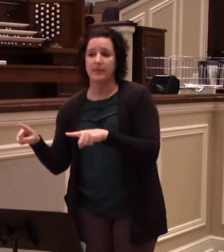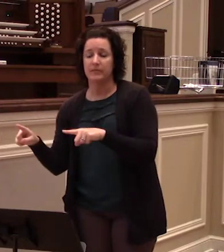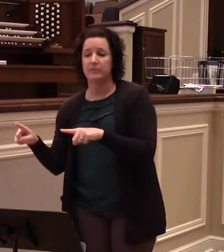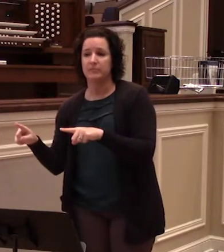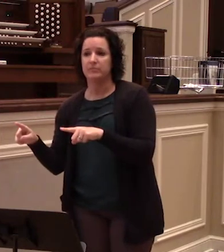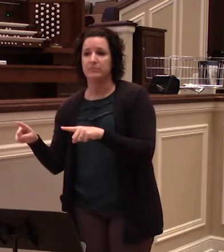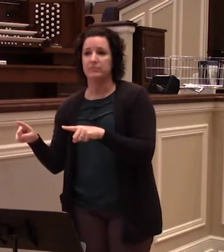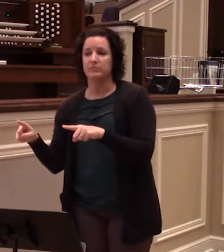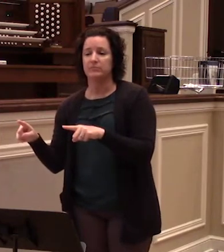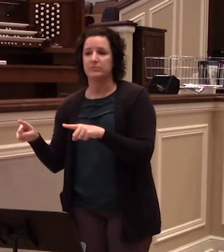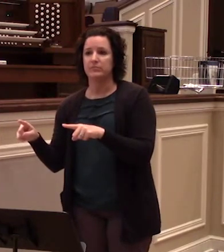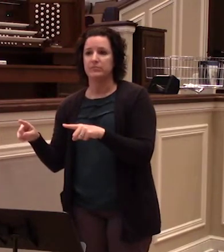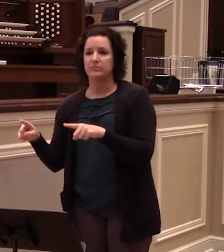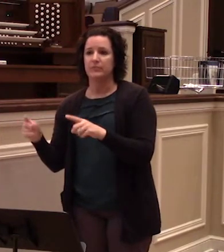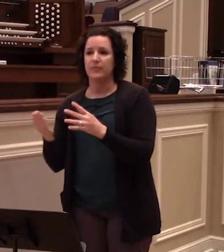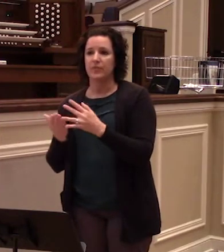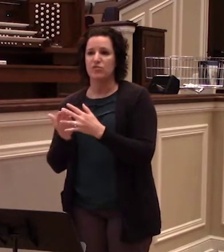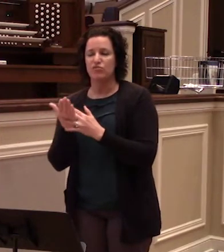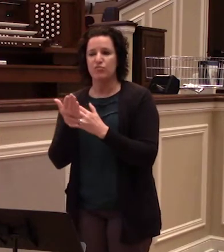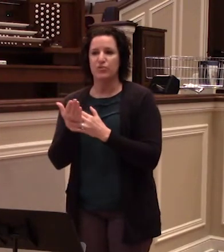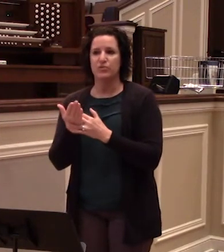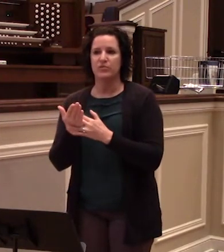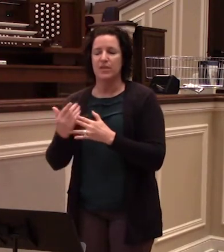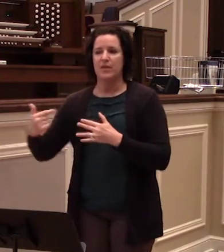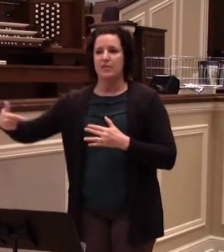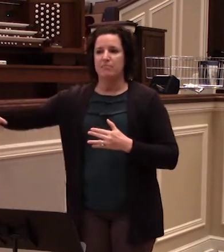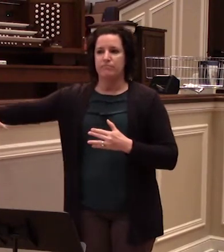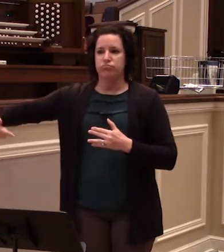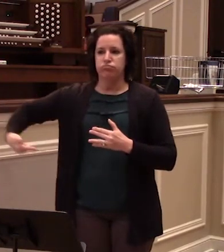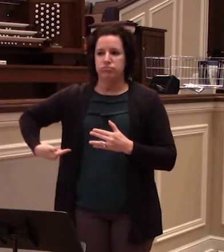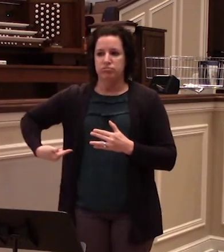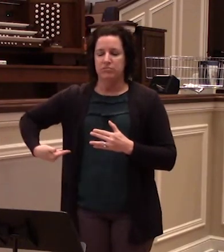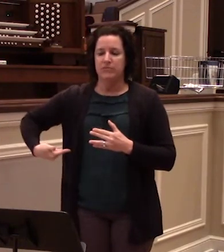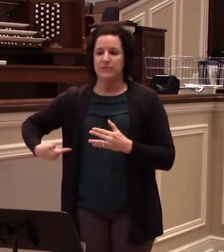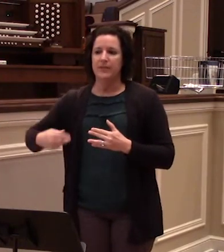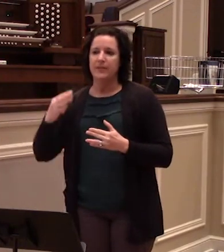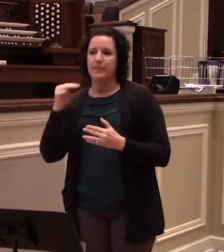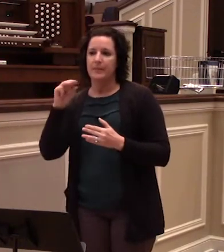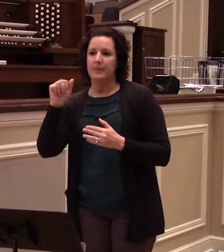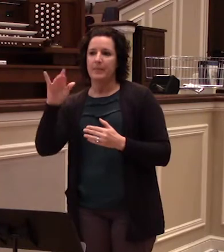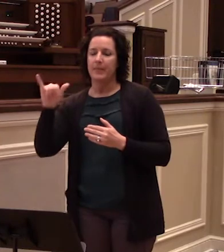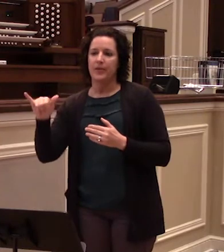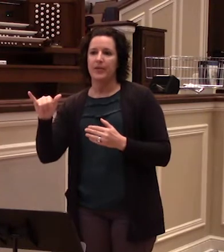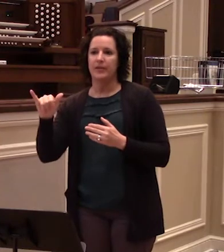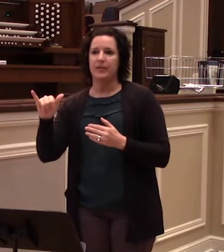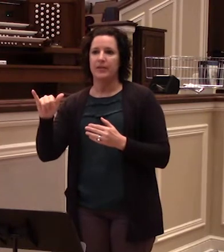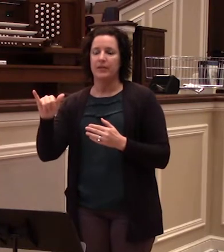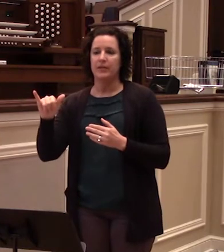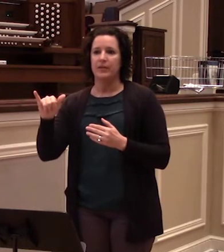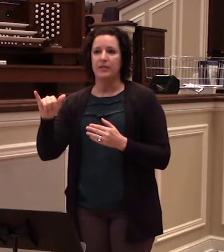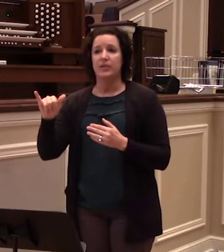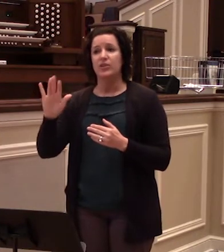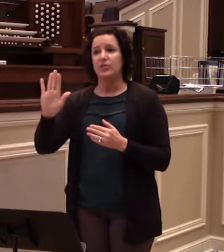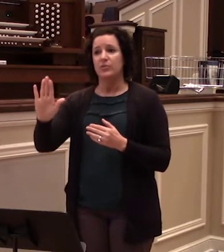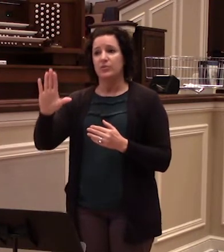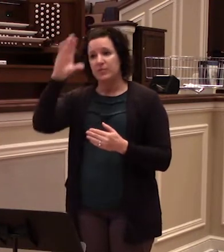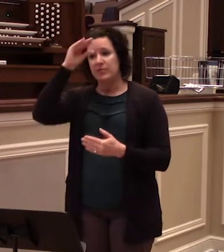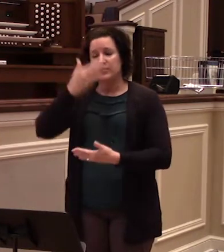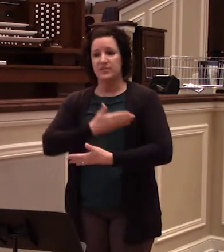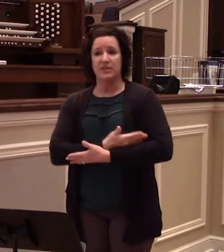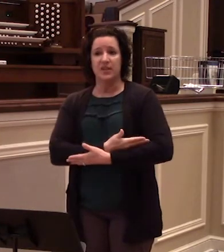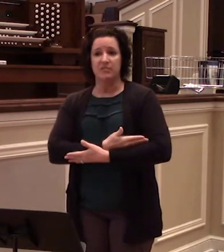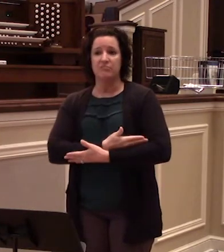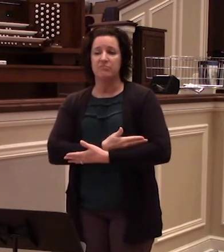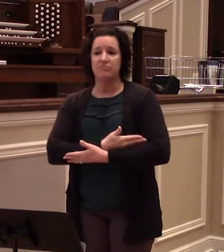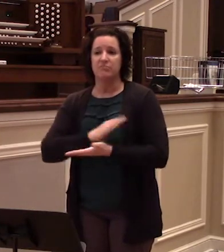accomplished through a piercing. Mary, your soul is going to be pierced because your son is going to be pierced. Mary